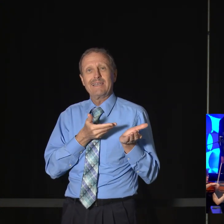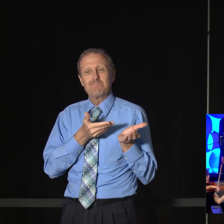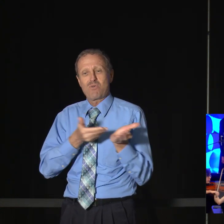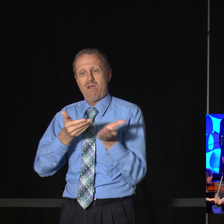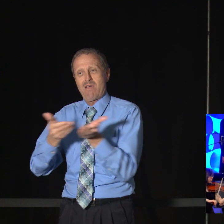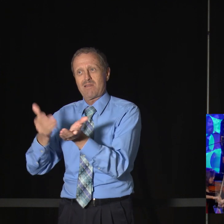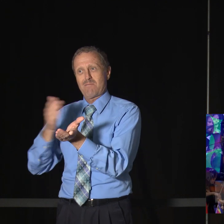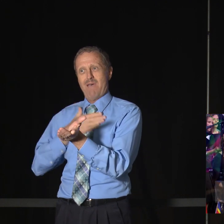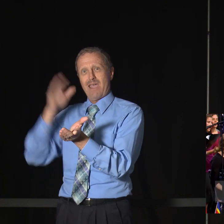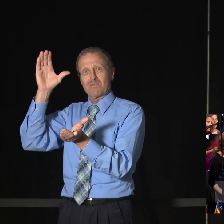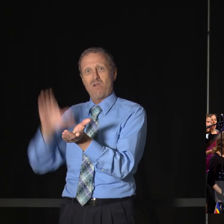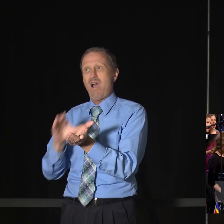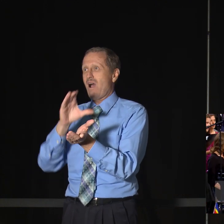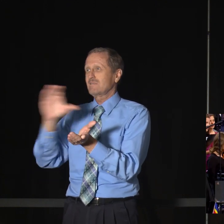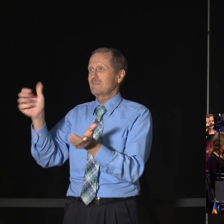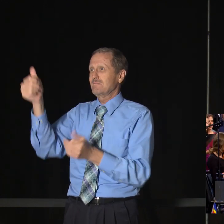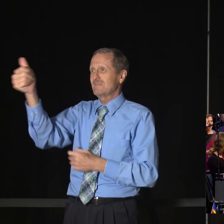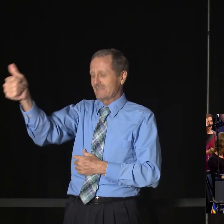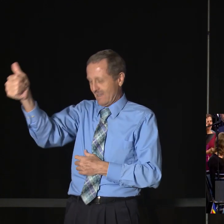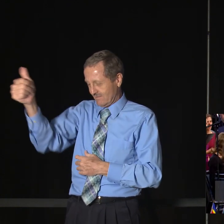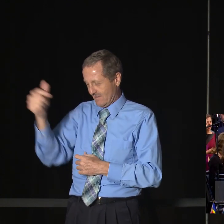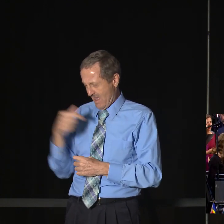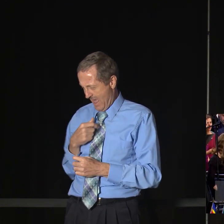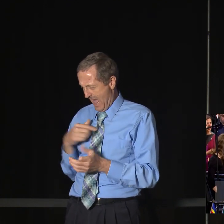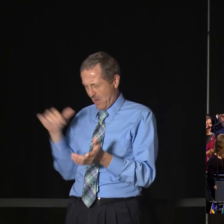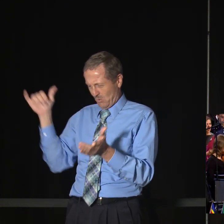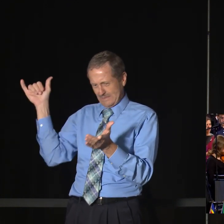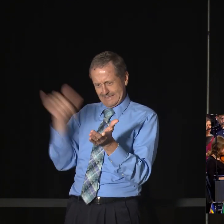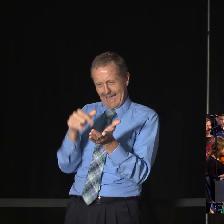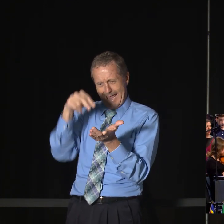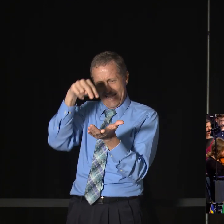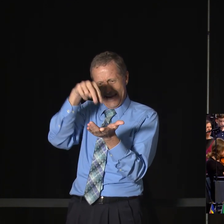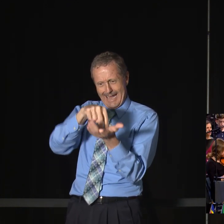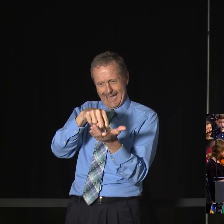of sorrow. I will stay